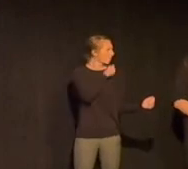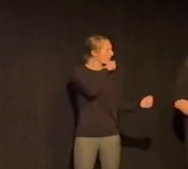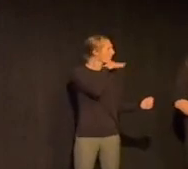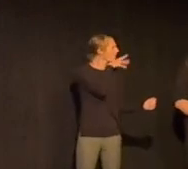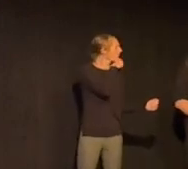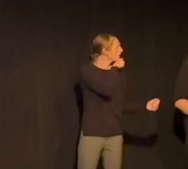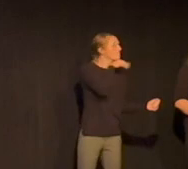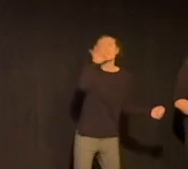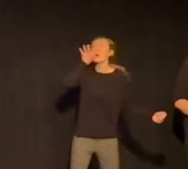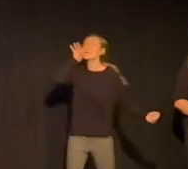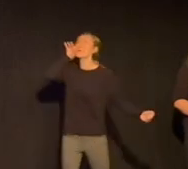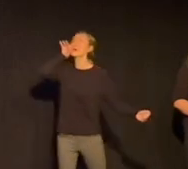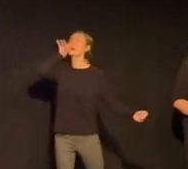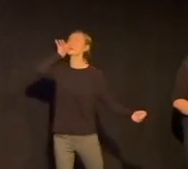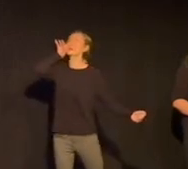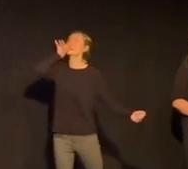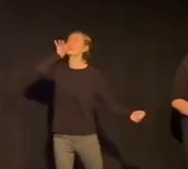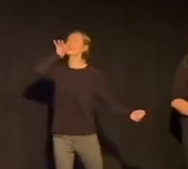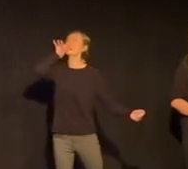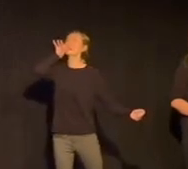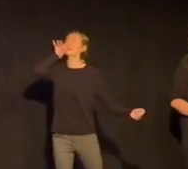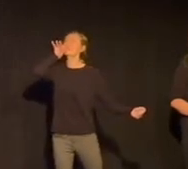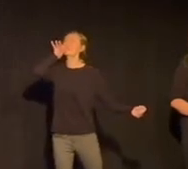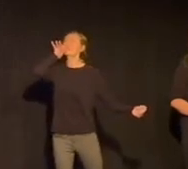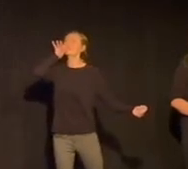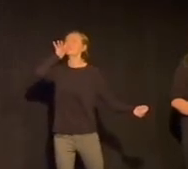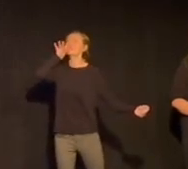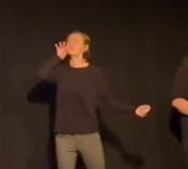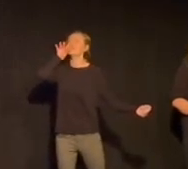Amphibia! Desiree!